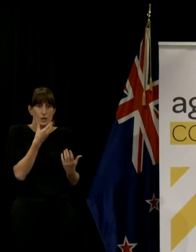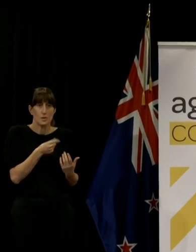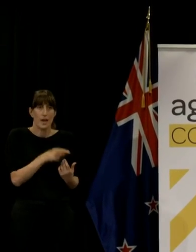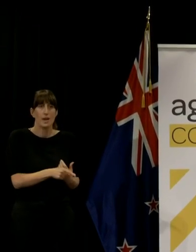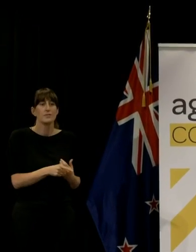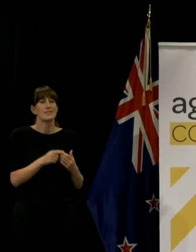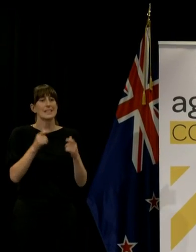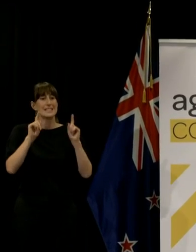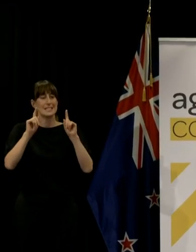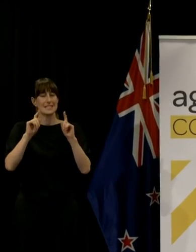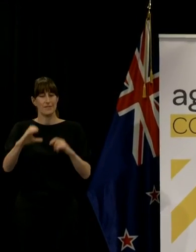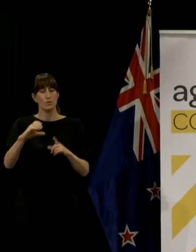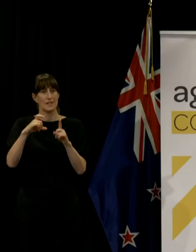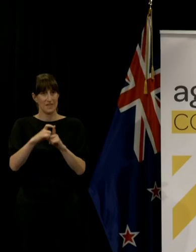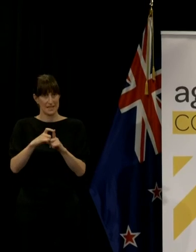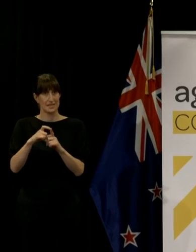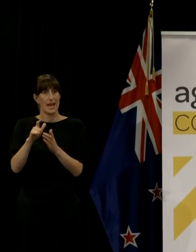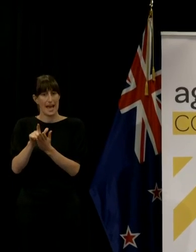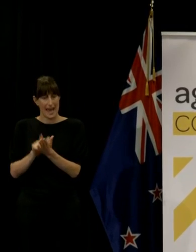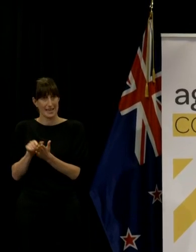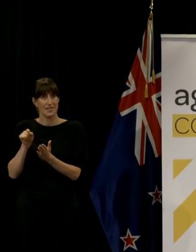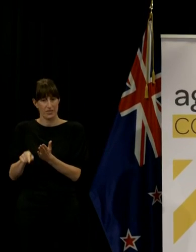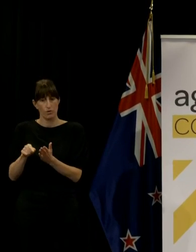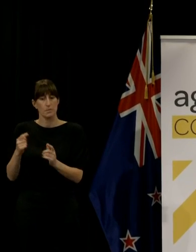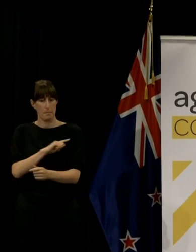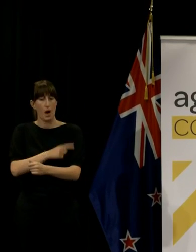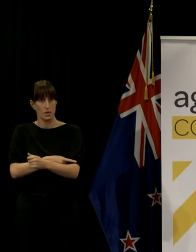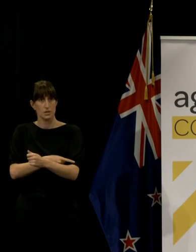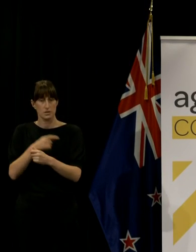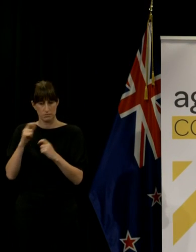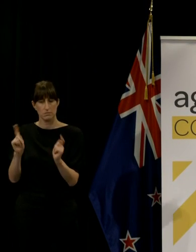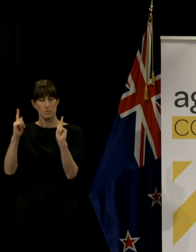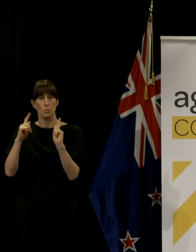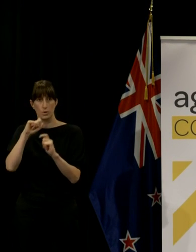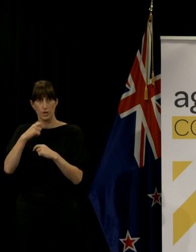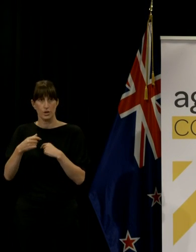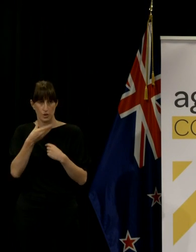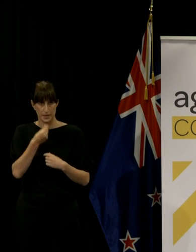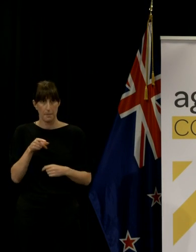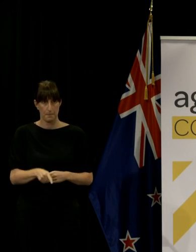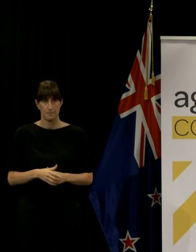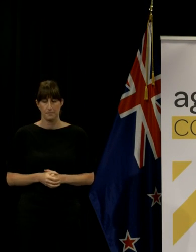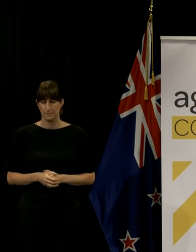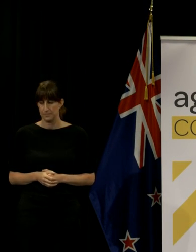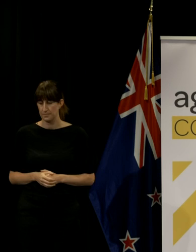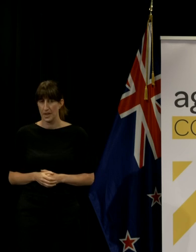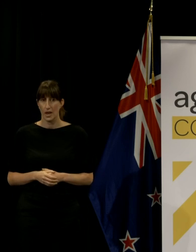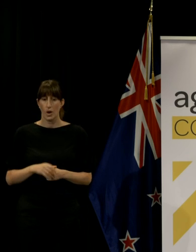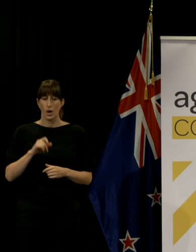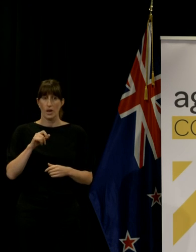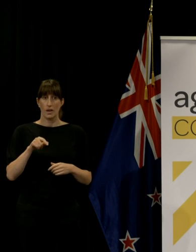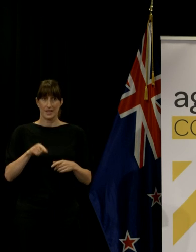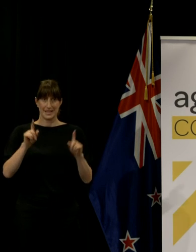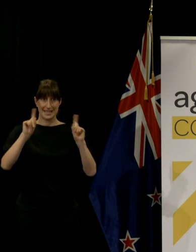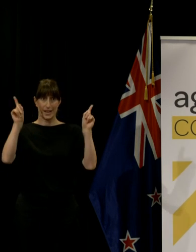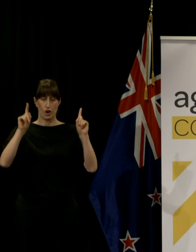Management Act powers will be utilised. And how long do you expect that state of emergency to last? The legislation allows for it to be in place for 7 days. It